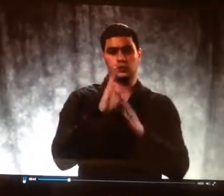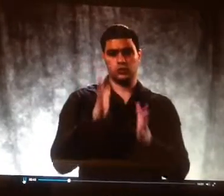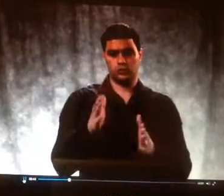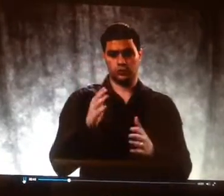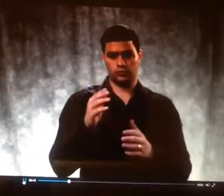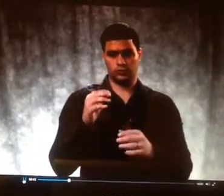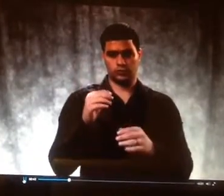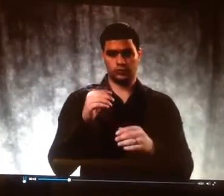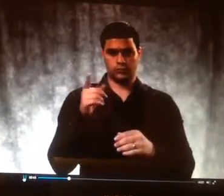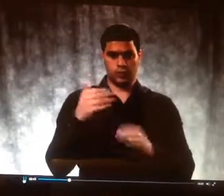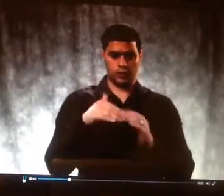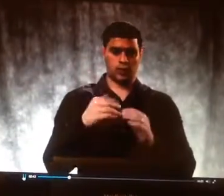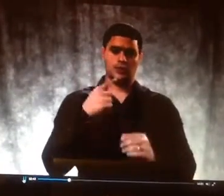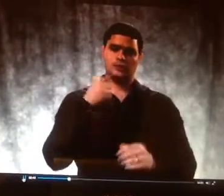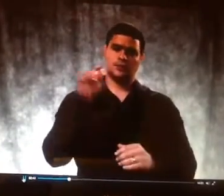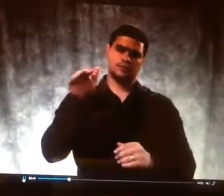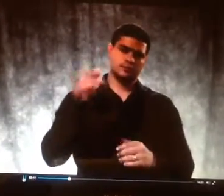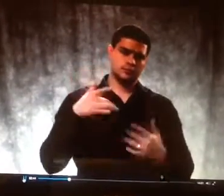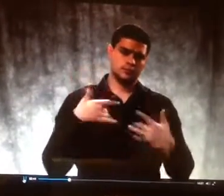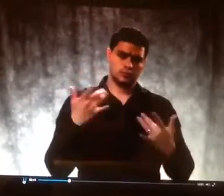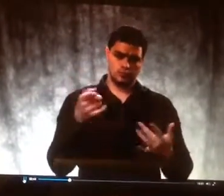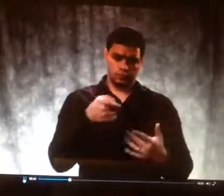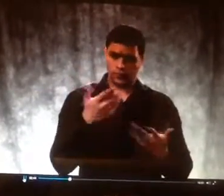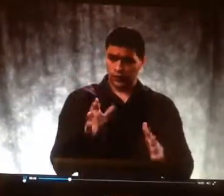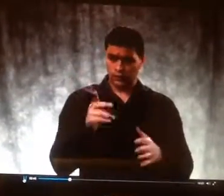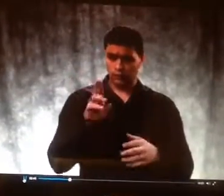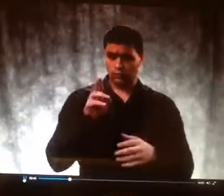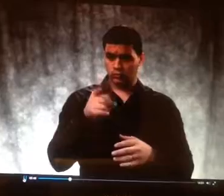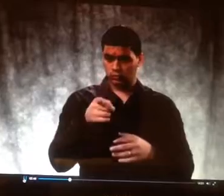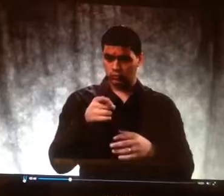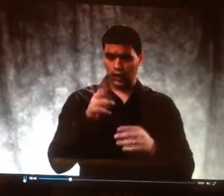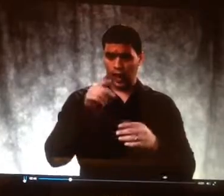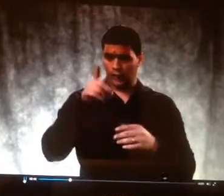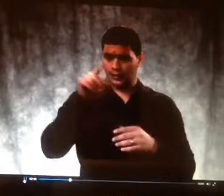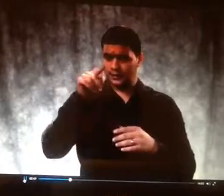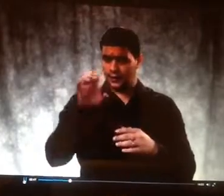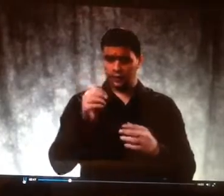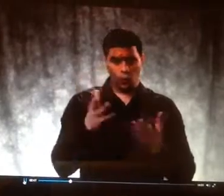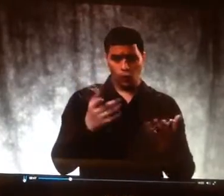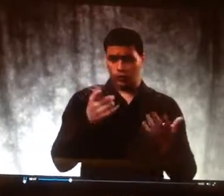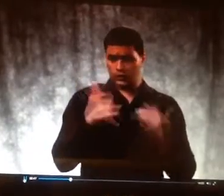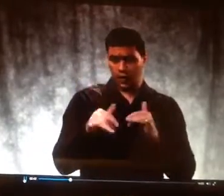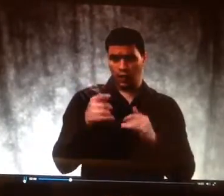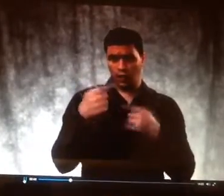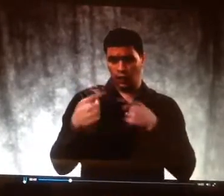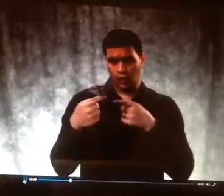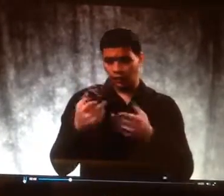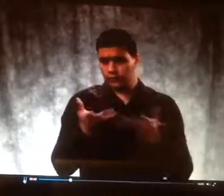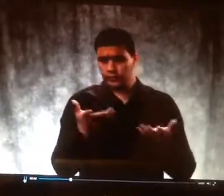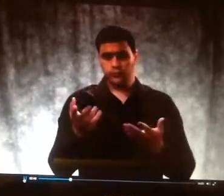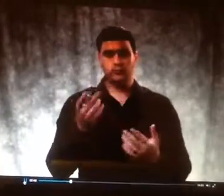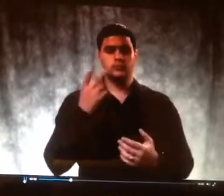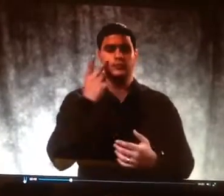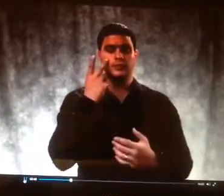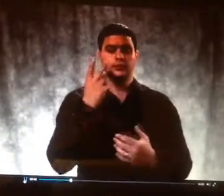wrong. And if so, if I found something, I would email the user, and I would ask them, hey, are you aware that there's a problem?